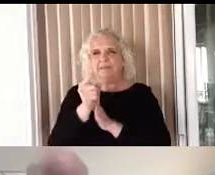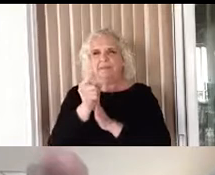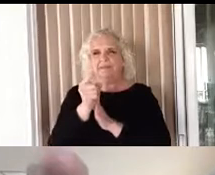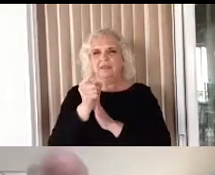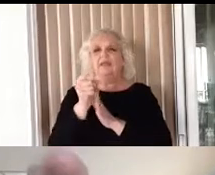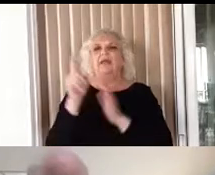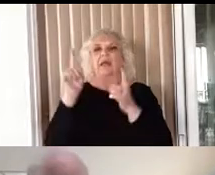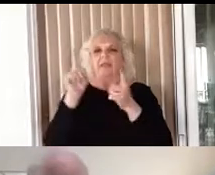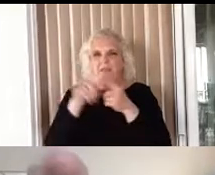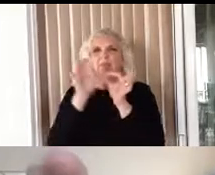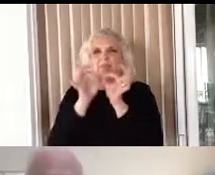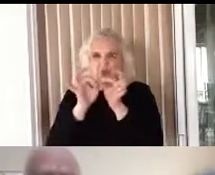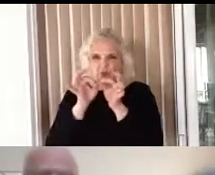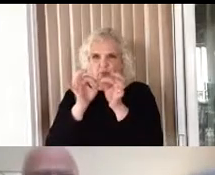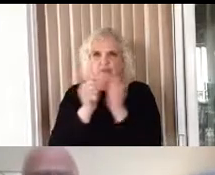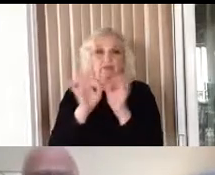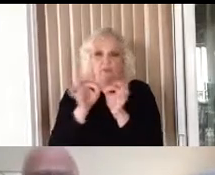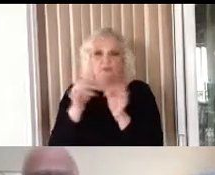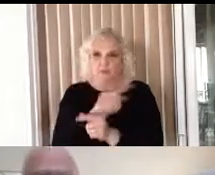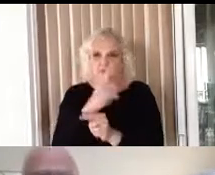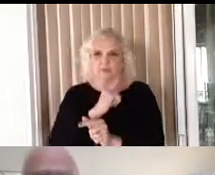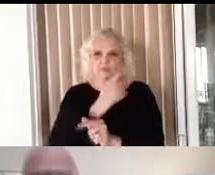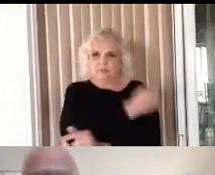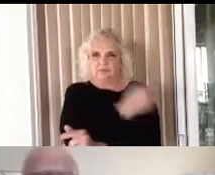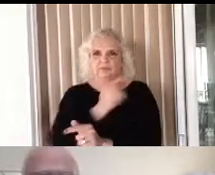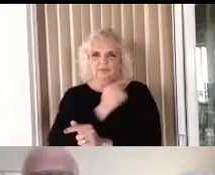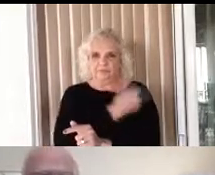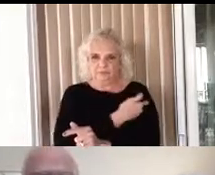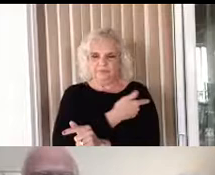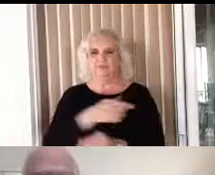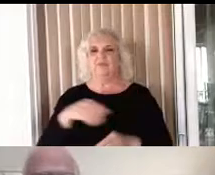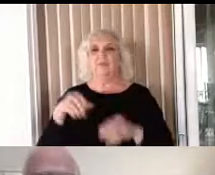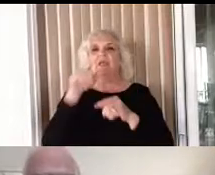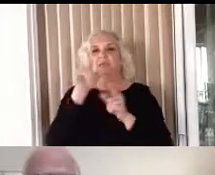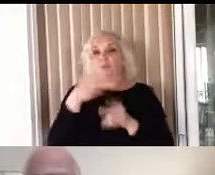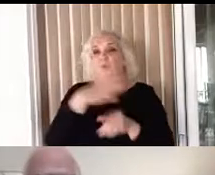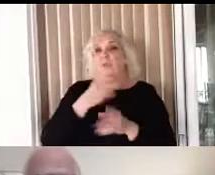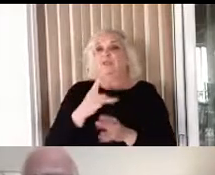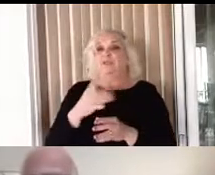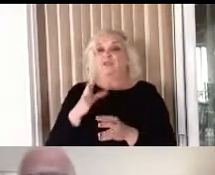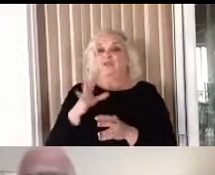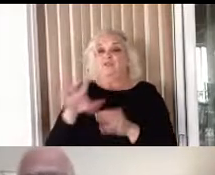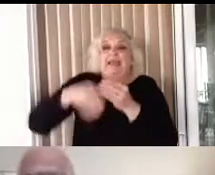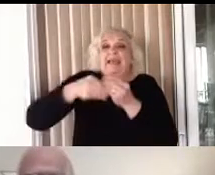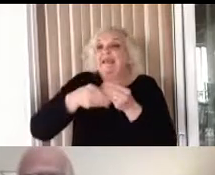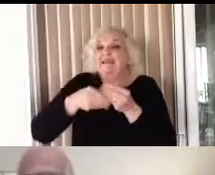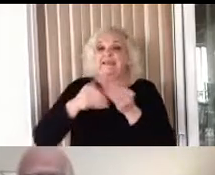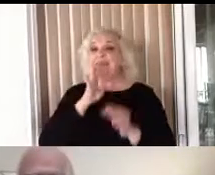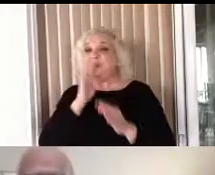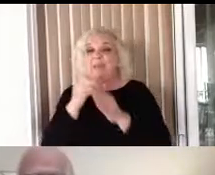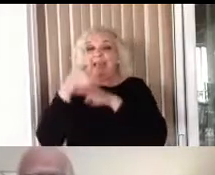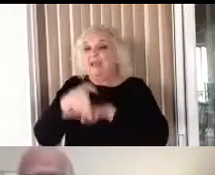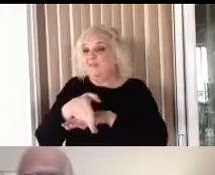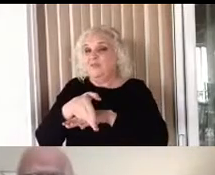Which will be interpreted. And if you would like to speak afterwards, after the hour and 10